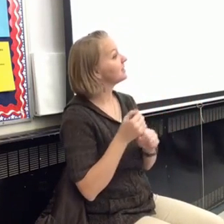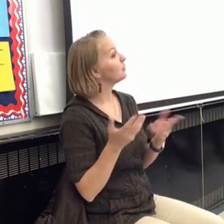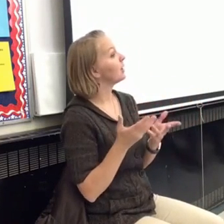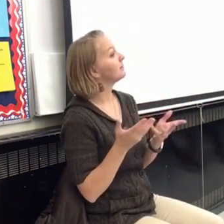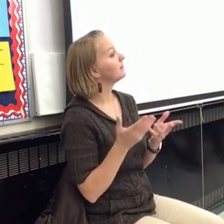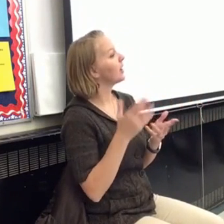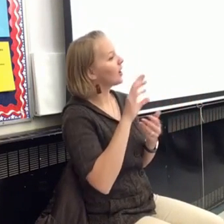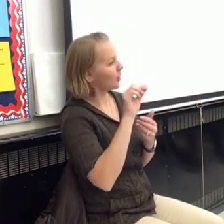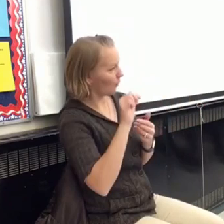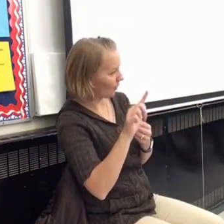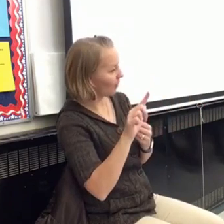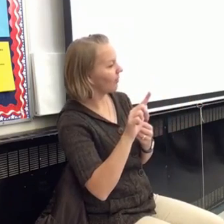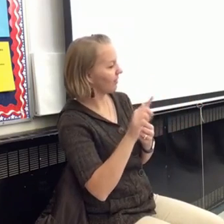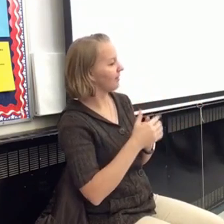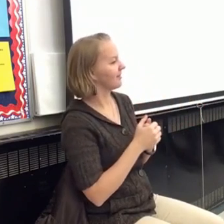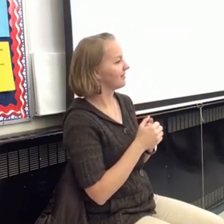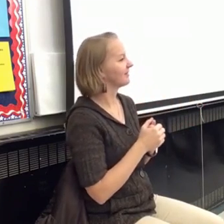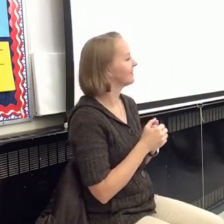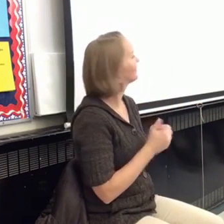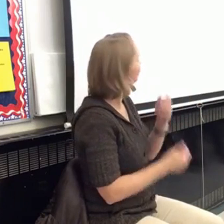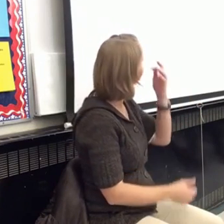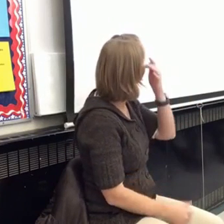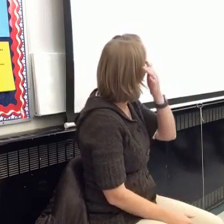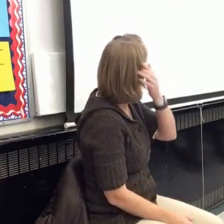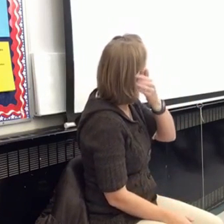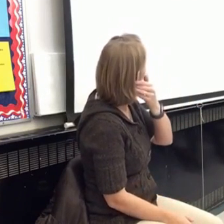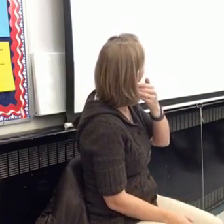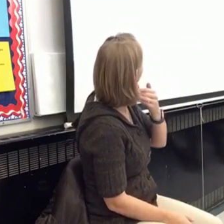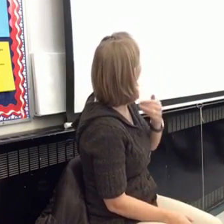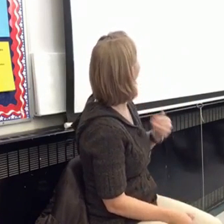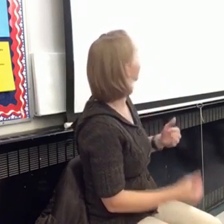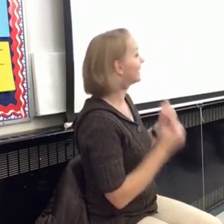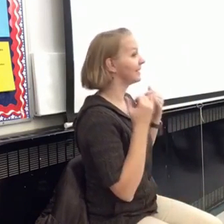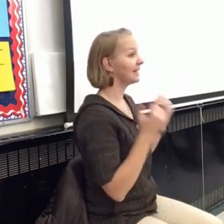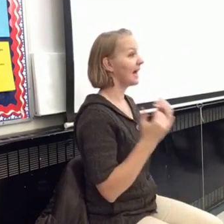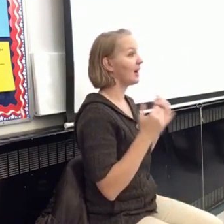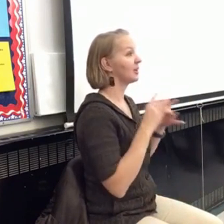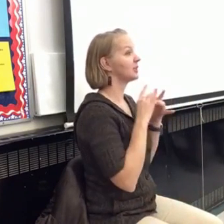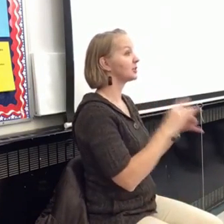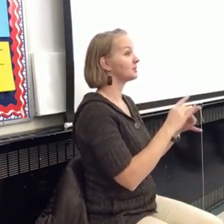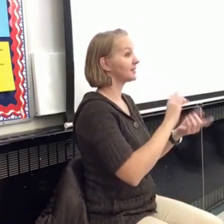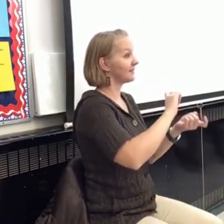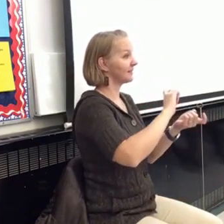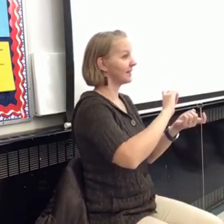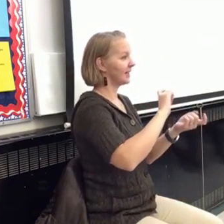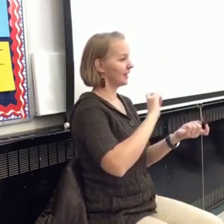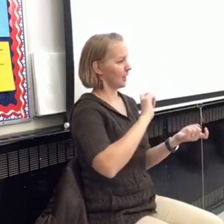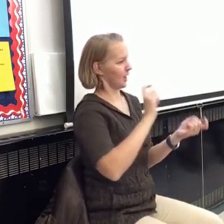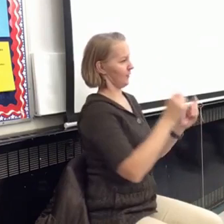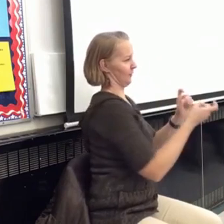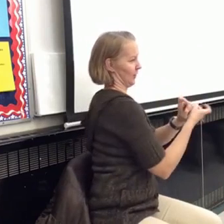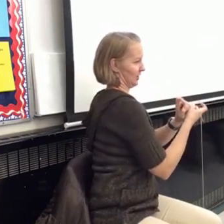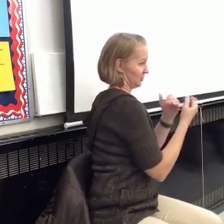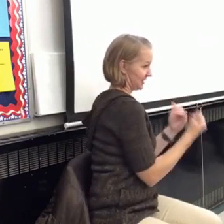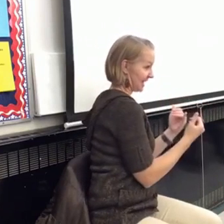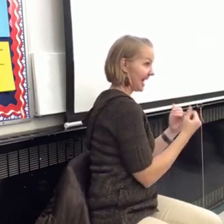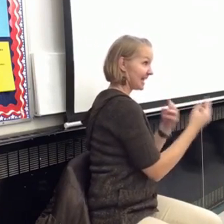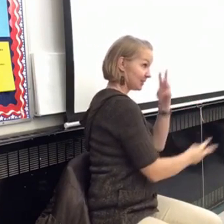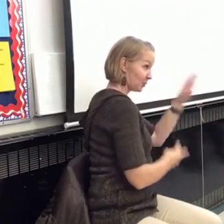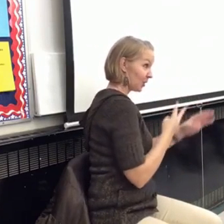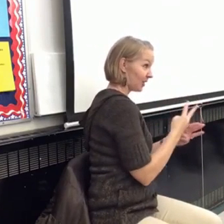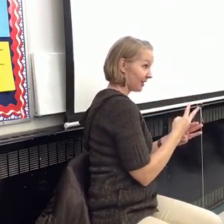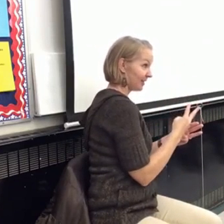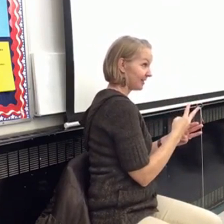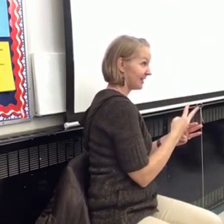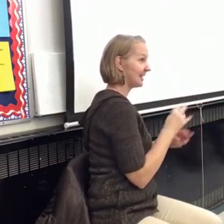receive what? Coal, exactly. Now, in terms of converting to today, in today's world, this